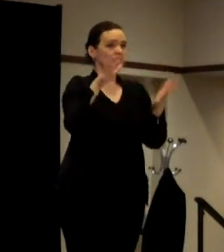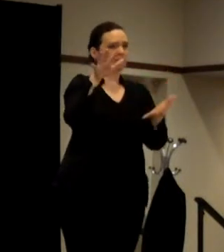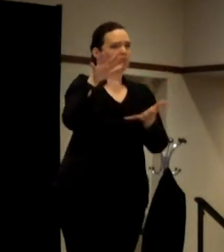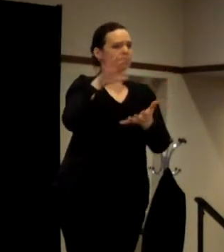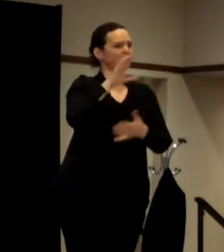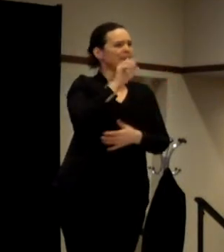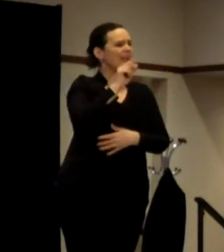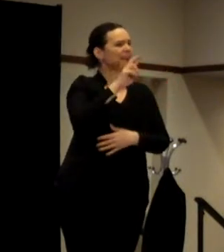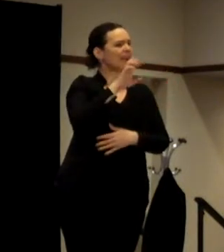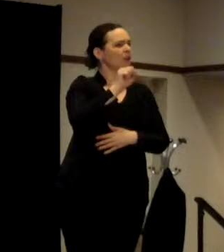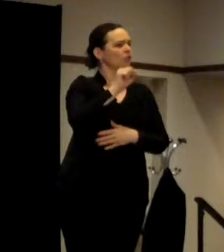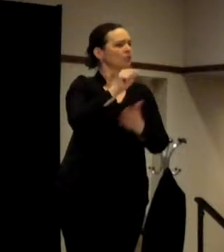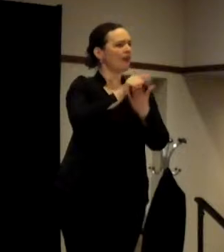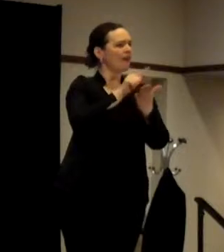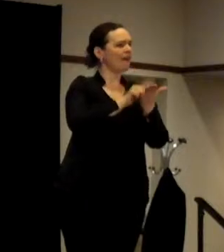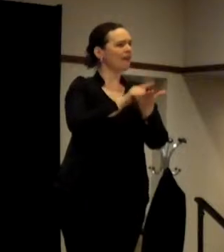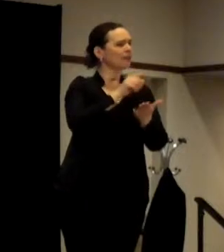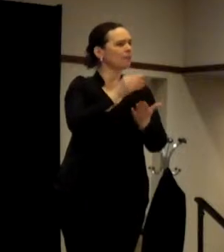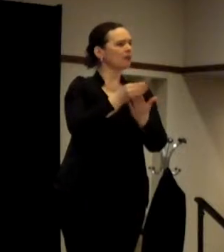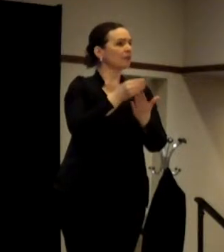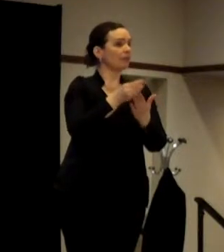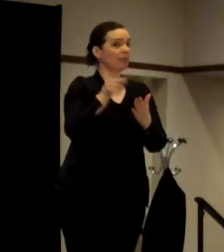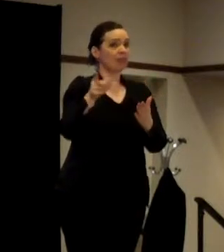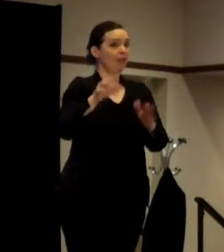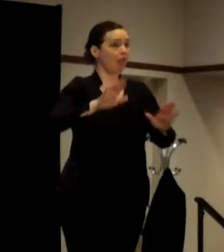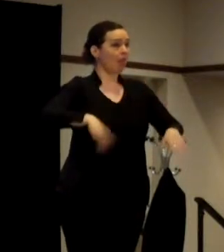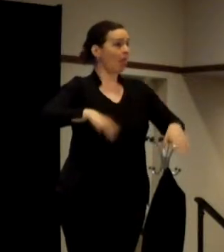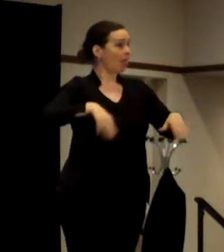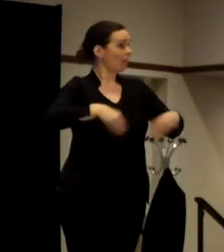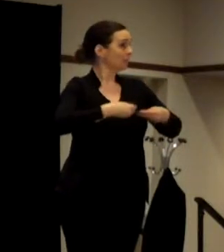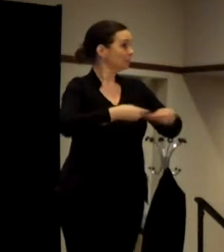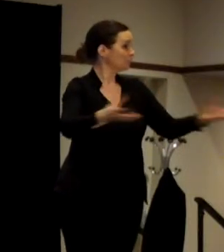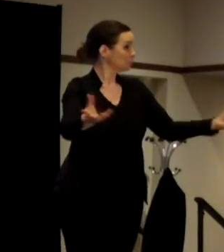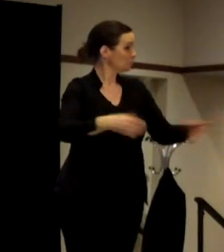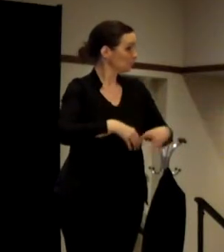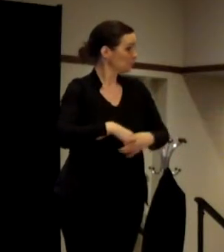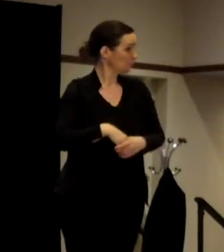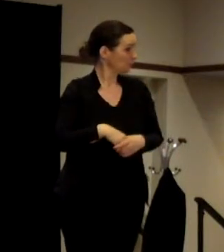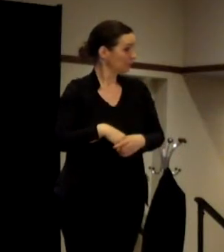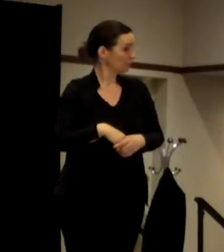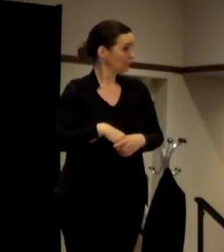look, it's disappointing that that it wasn't a bipartisan vote. You could have